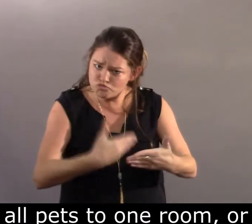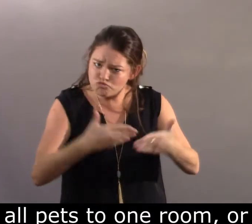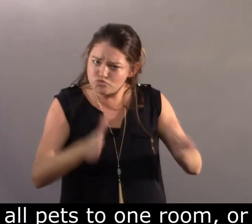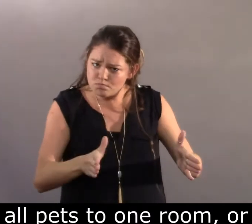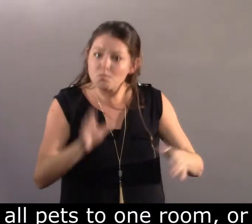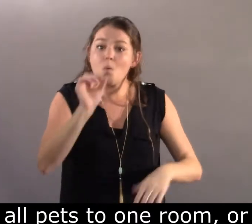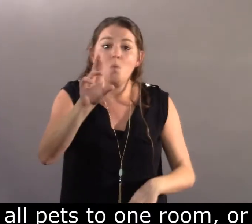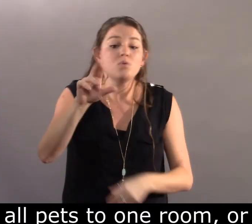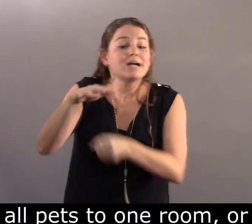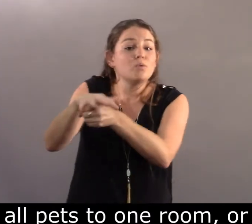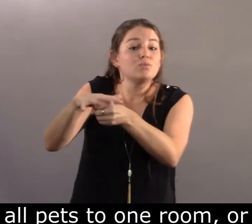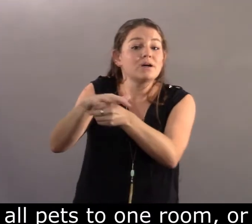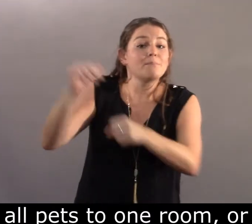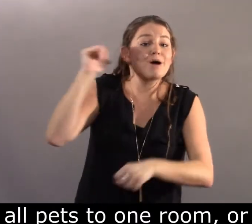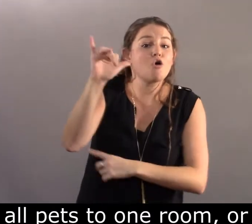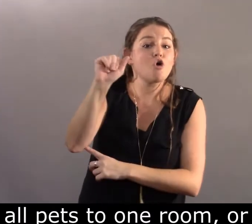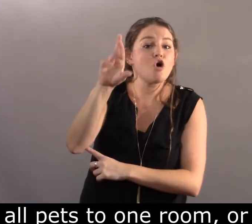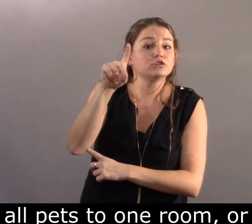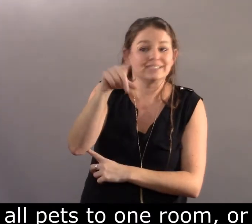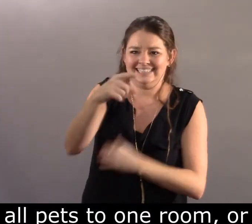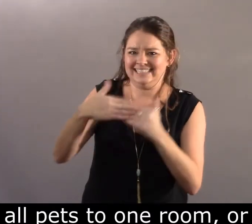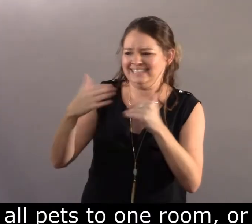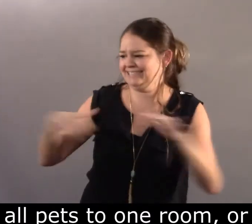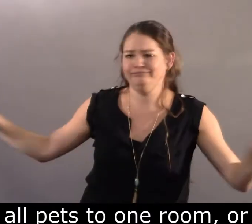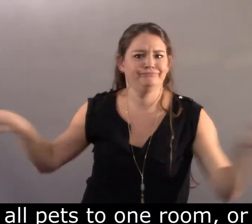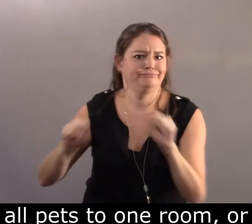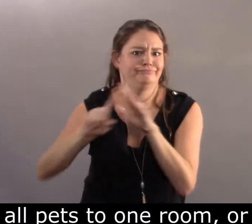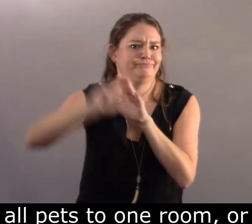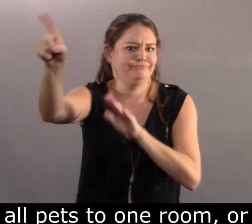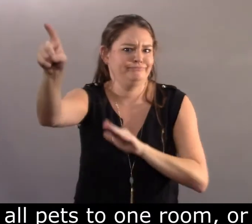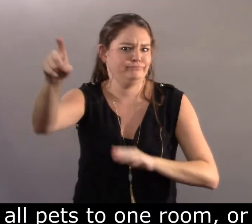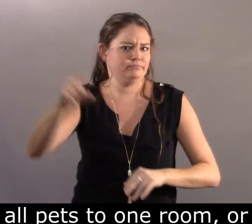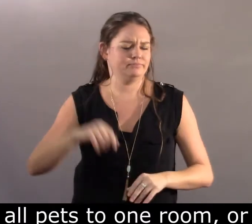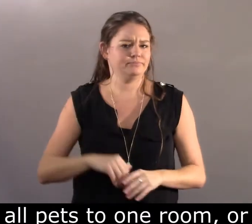Confine all pets to one room or area of the yard so you can gather them quickly.